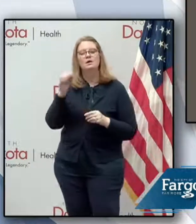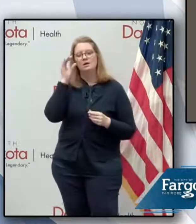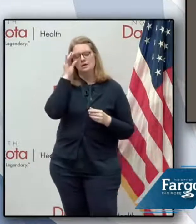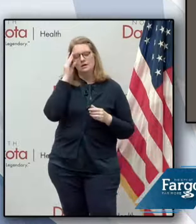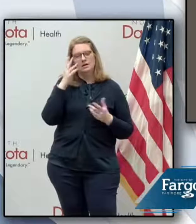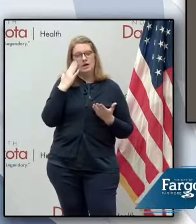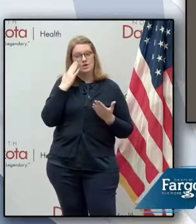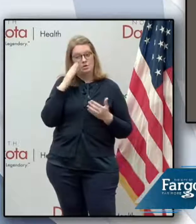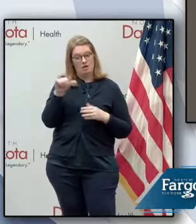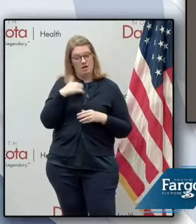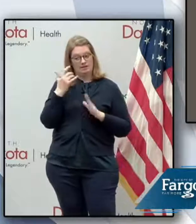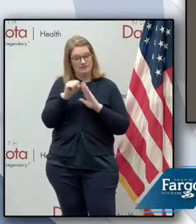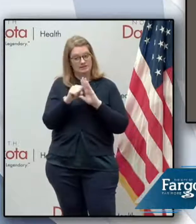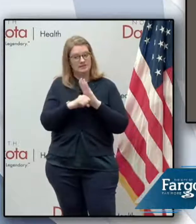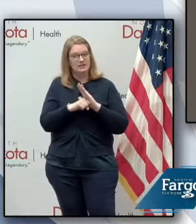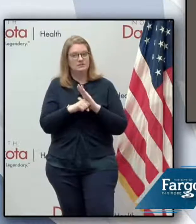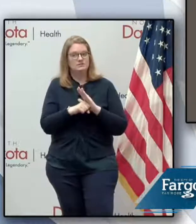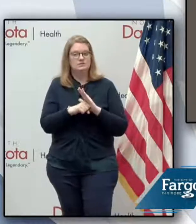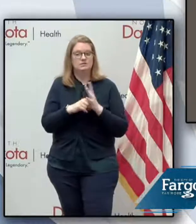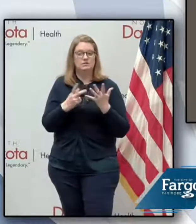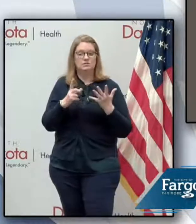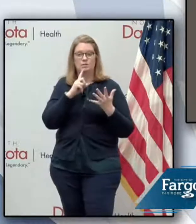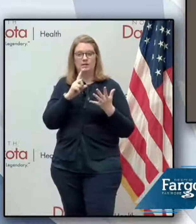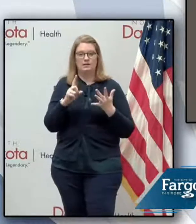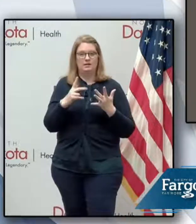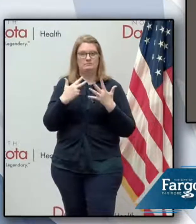states that early on got caught up in the